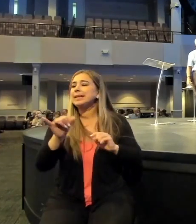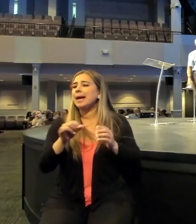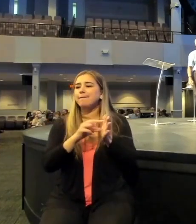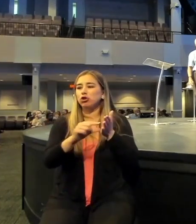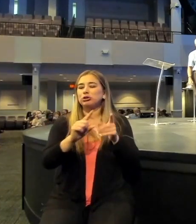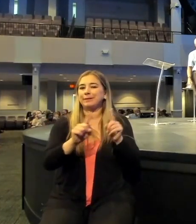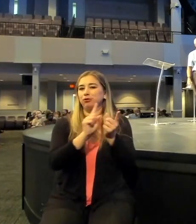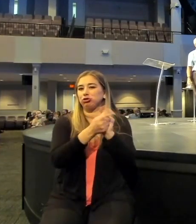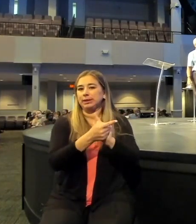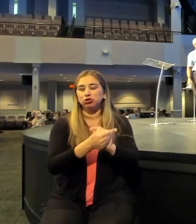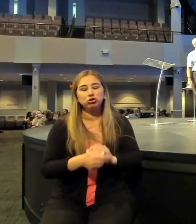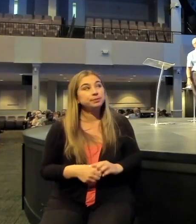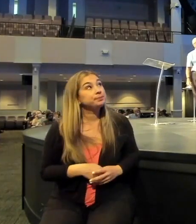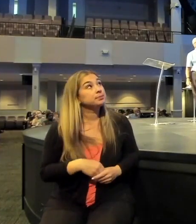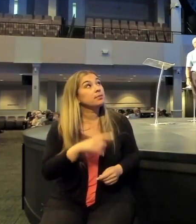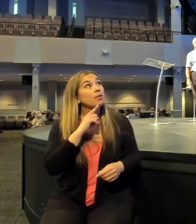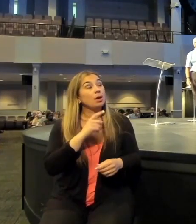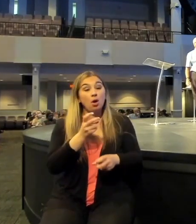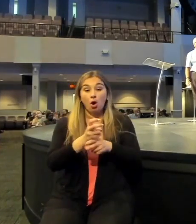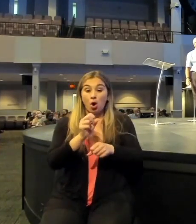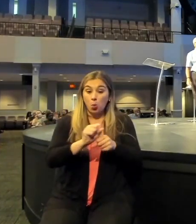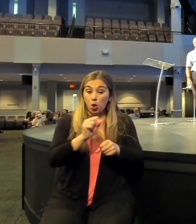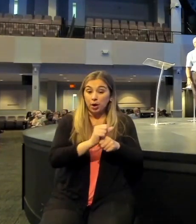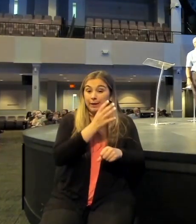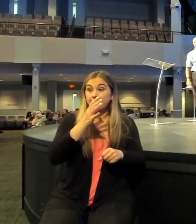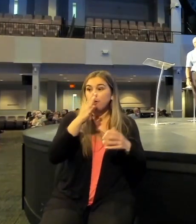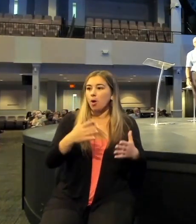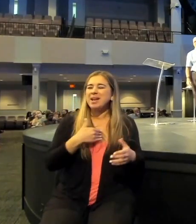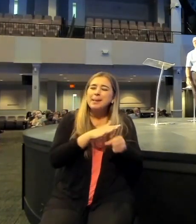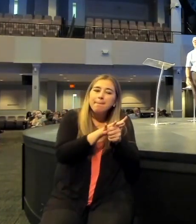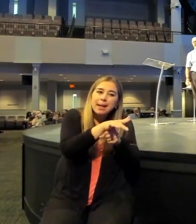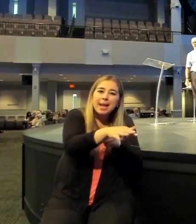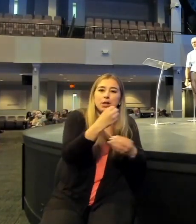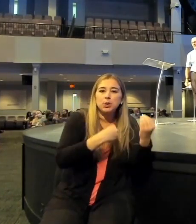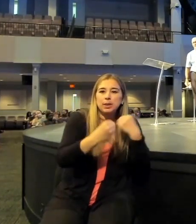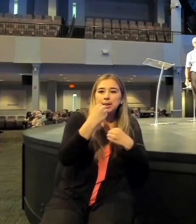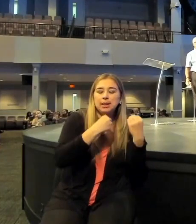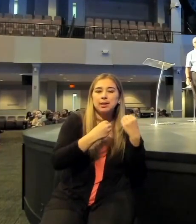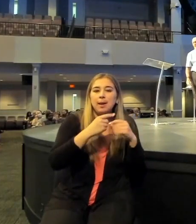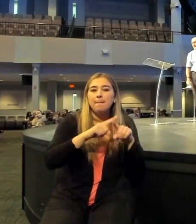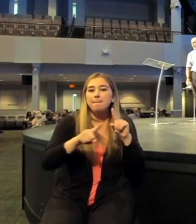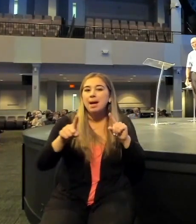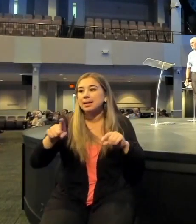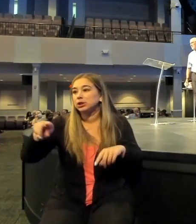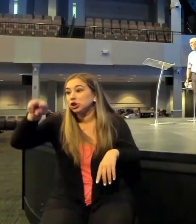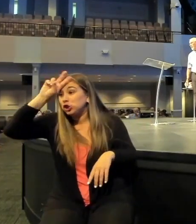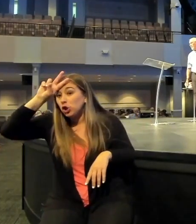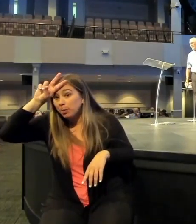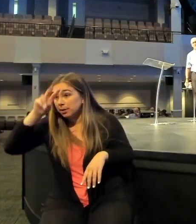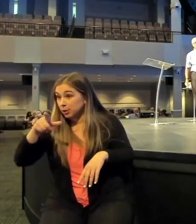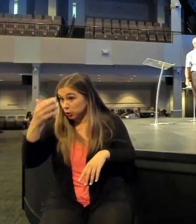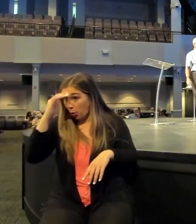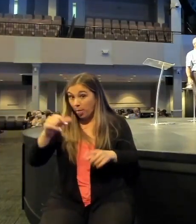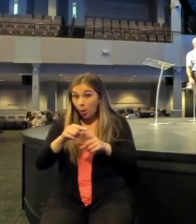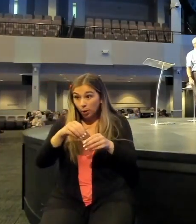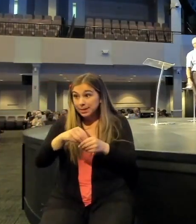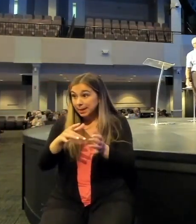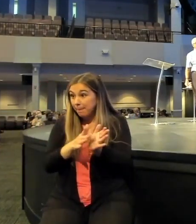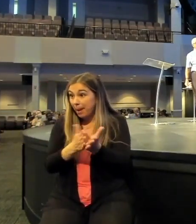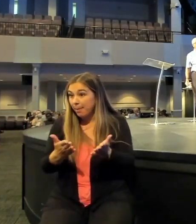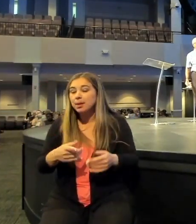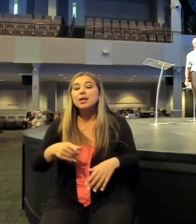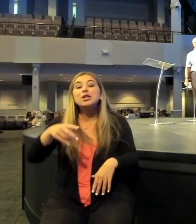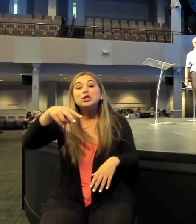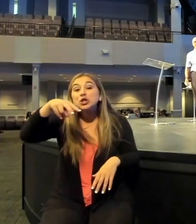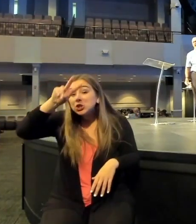verse. A hardworking farmer has plenty to eat, but it's stupid. Do you know that word was in the Bible, did you? But